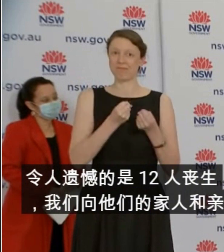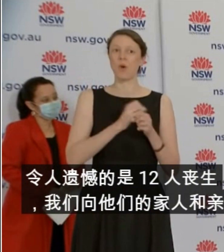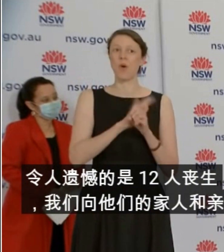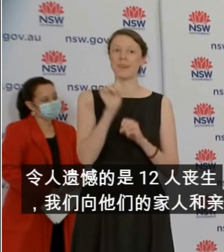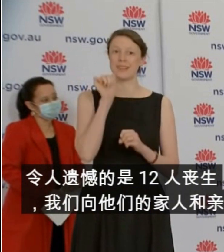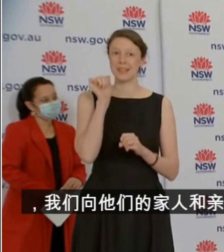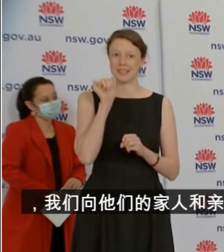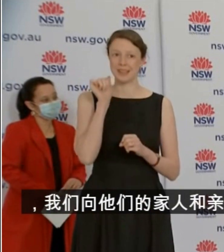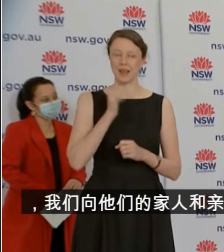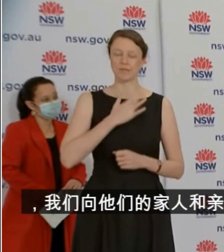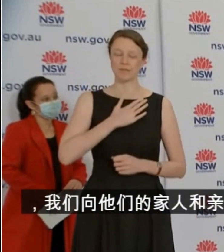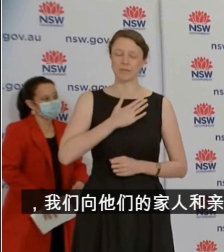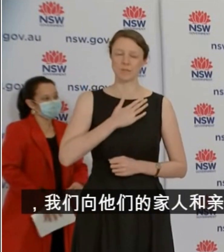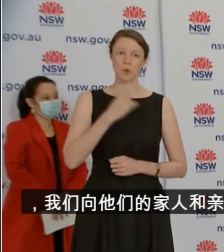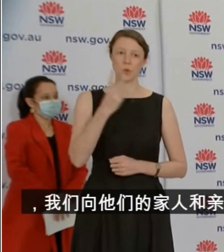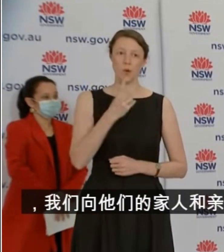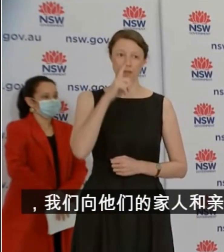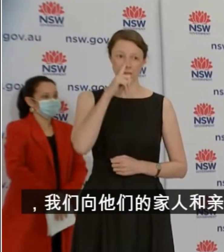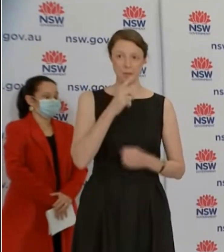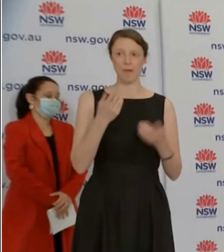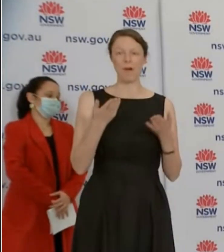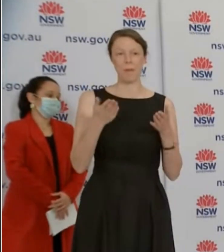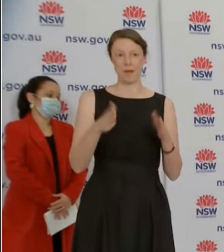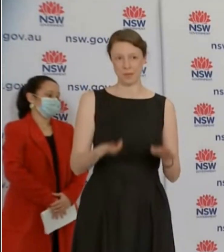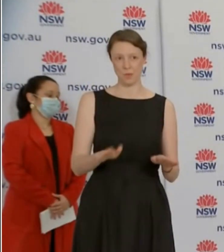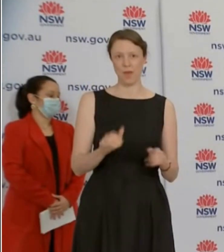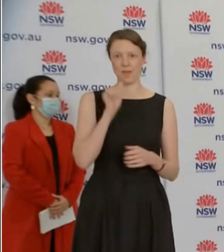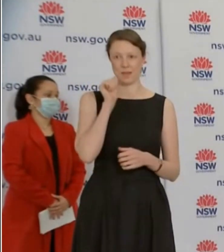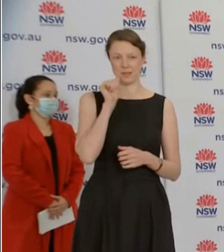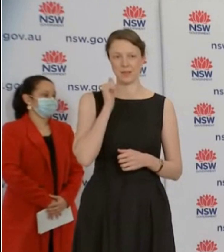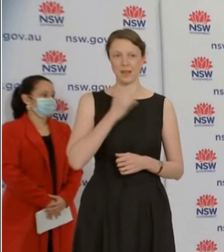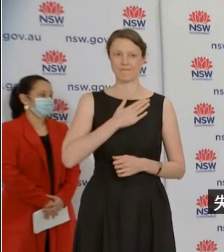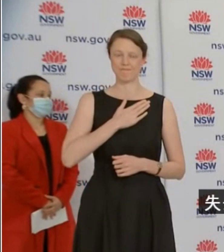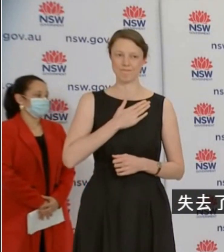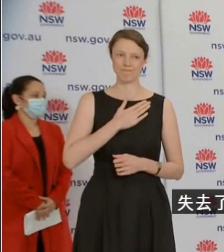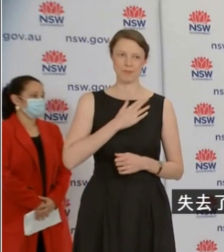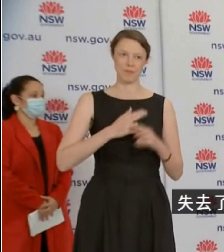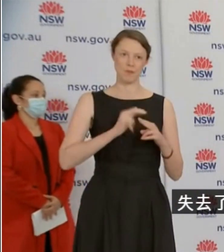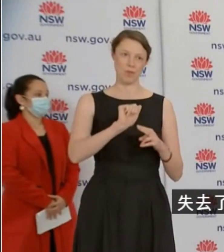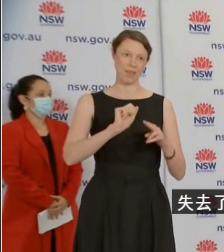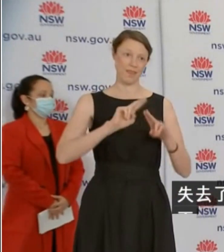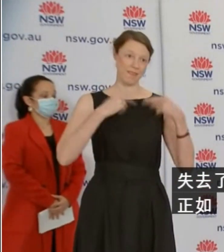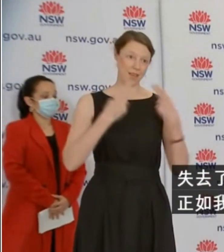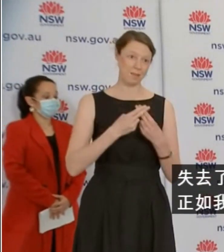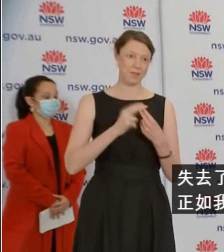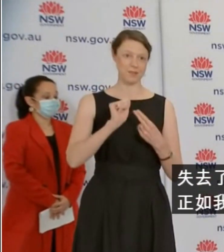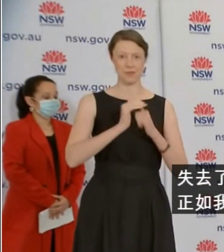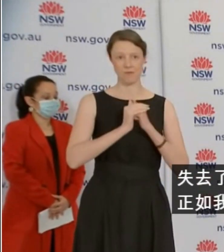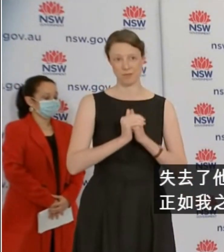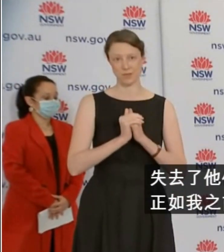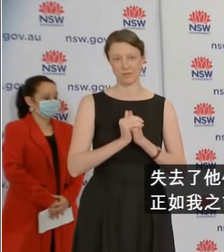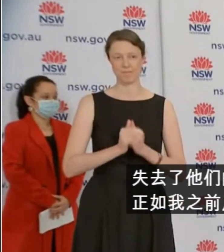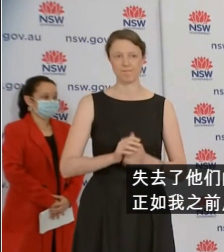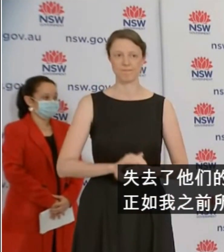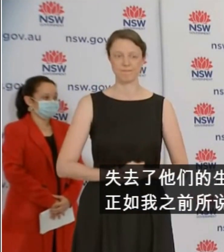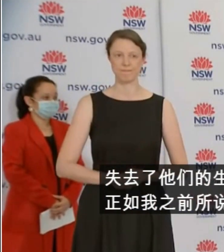deepest condolences to the family and loved ones for those of whom have lost their lives. As I've said